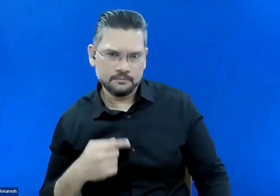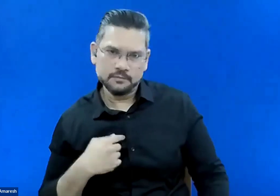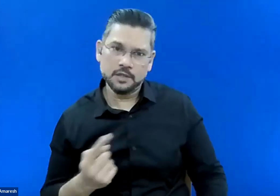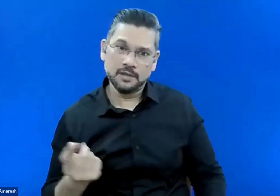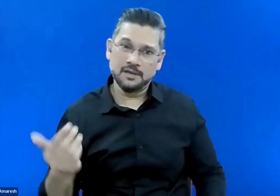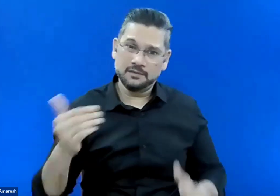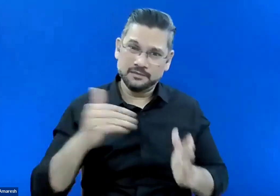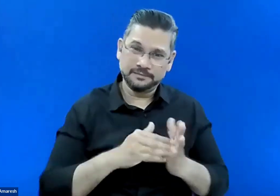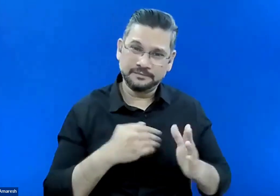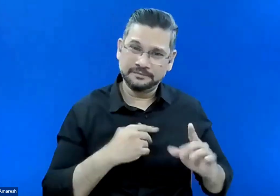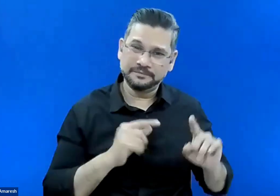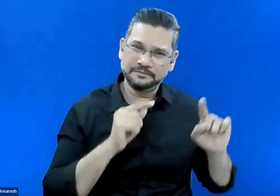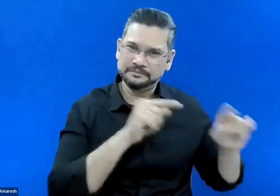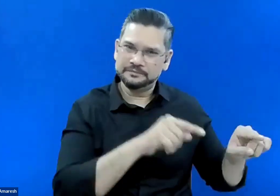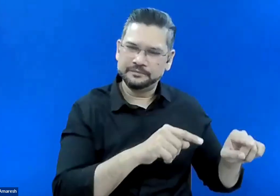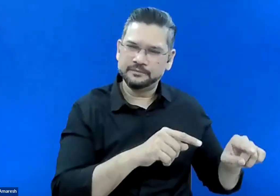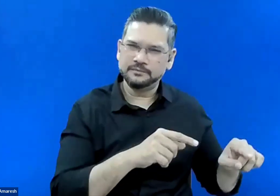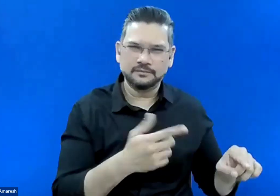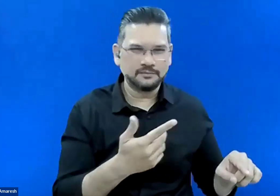I would be another Leela.